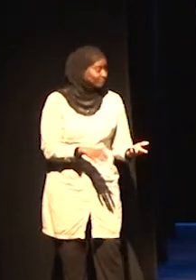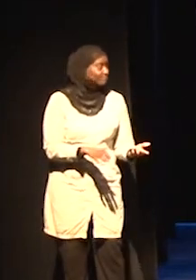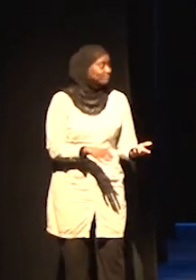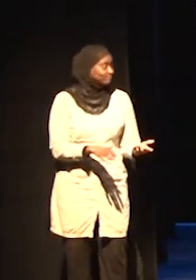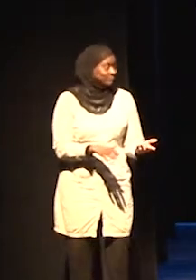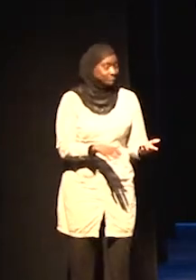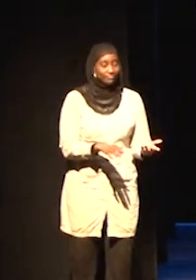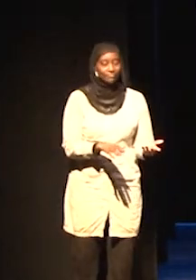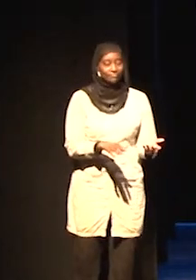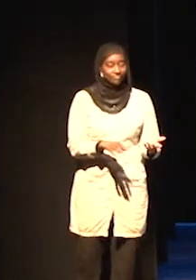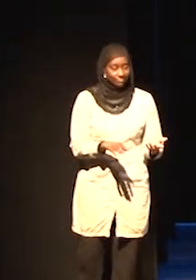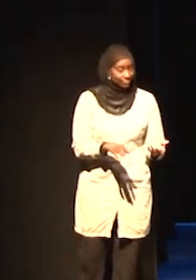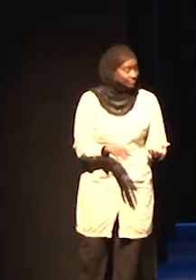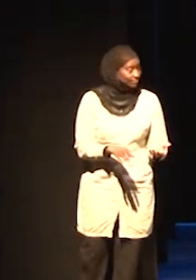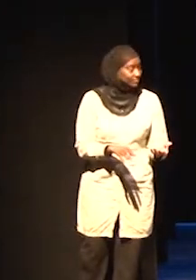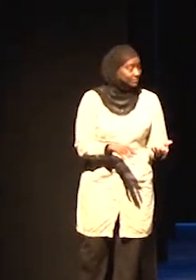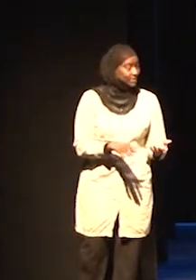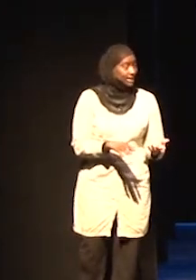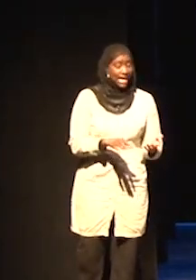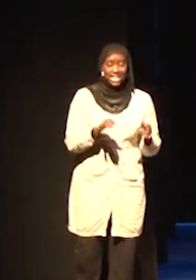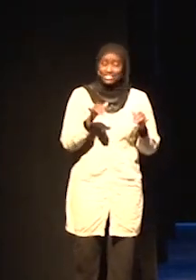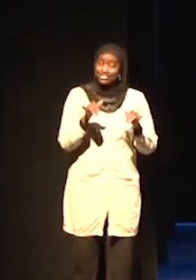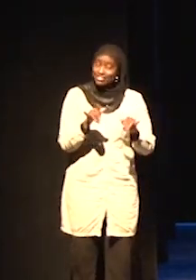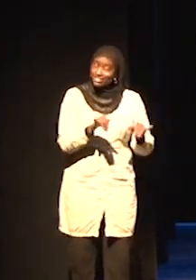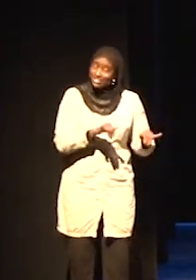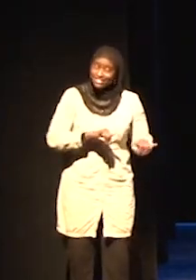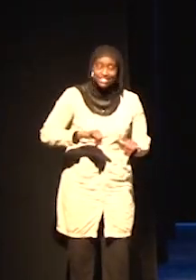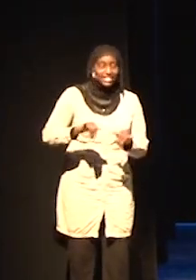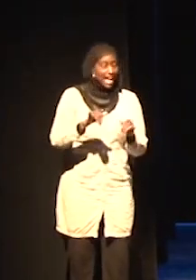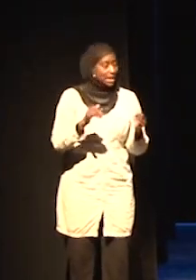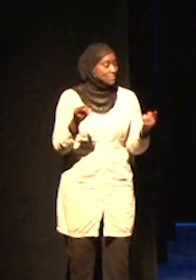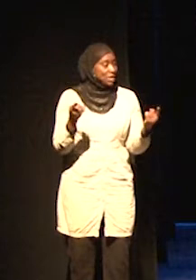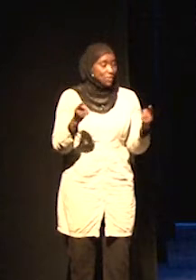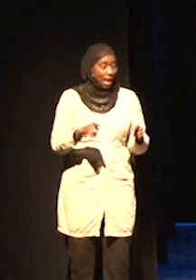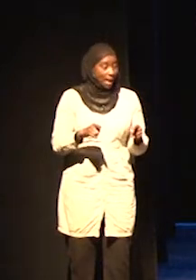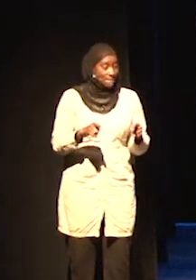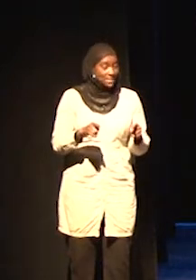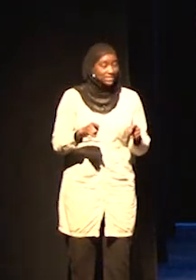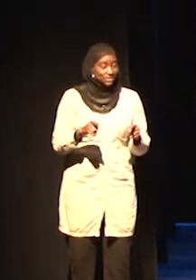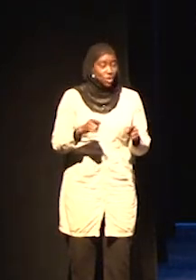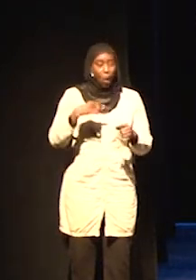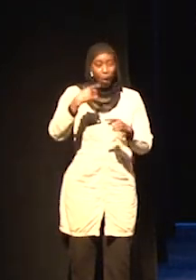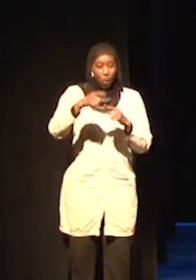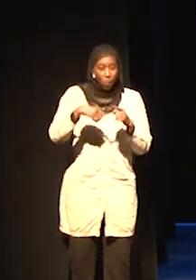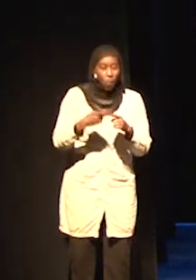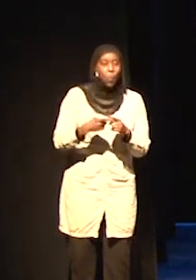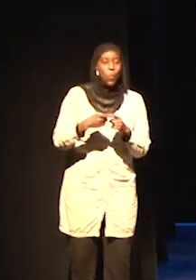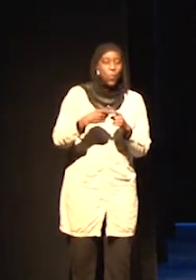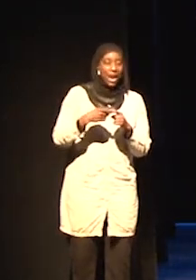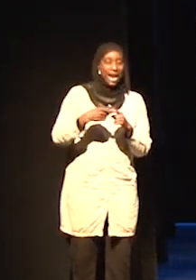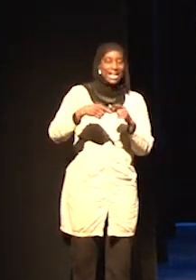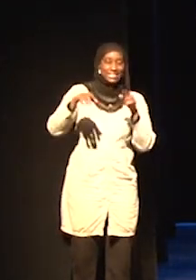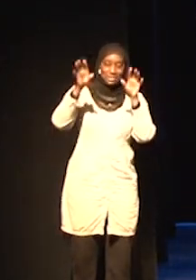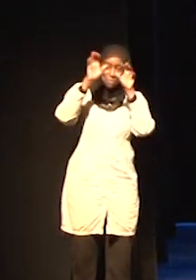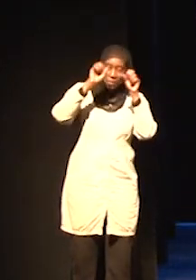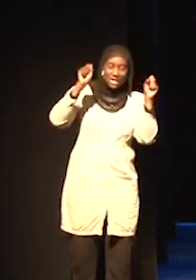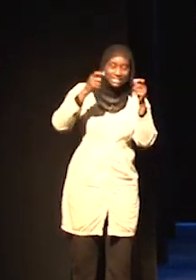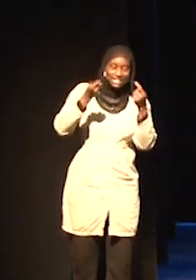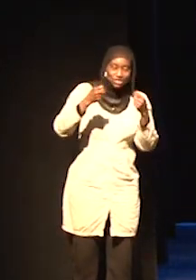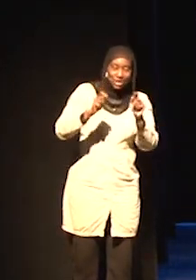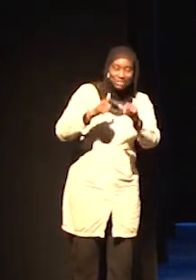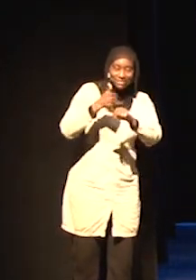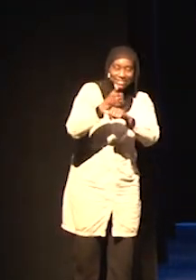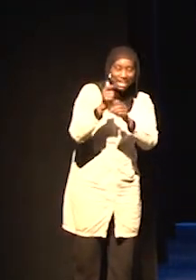Such will be the face of any step that this administration takes that is anti-American, that is against the American